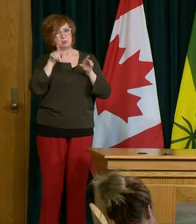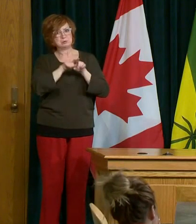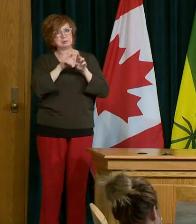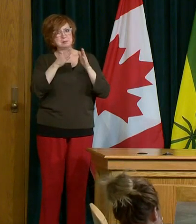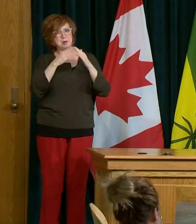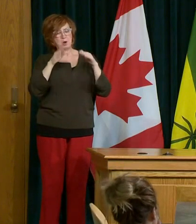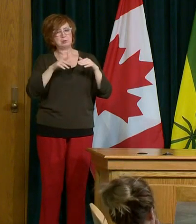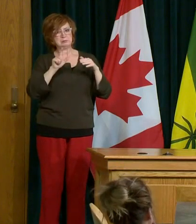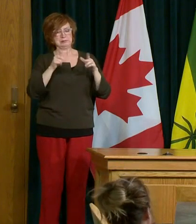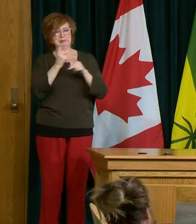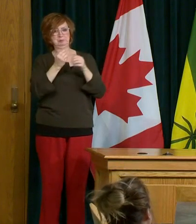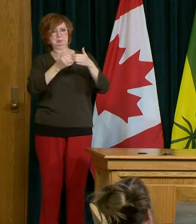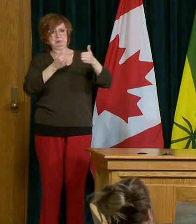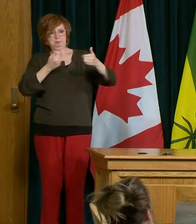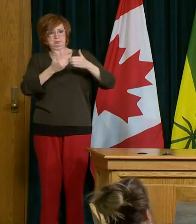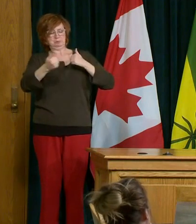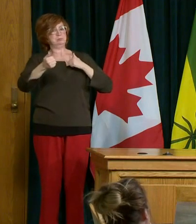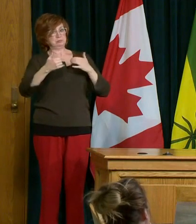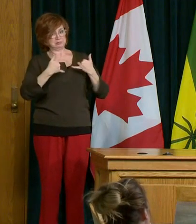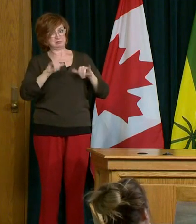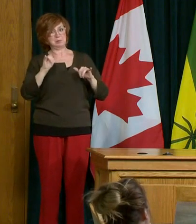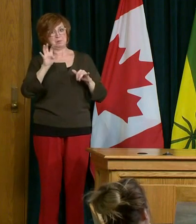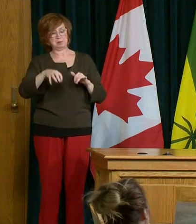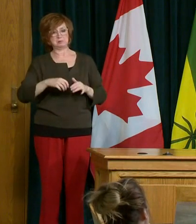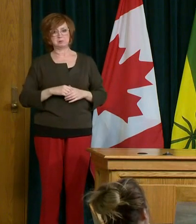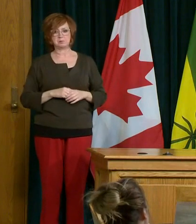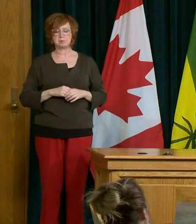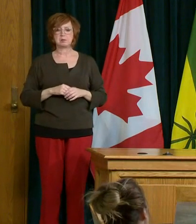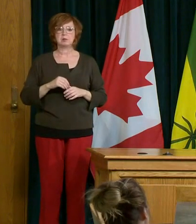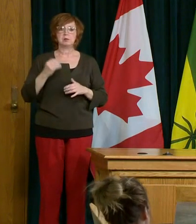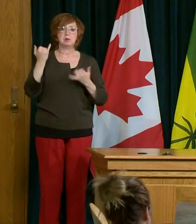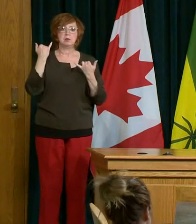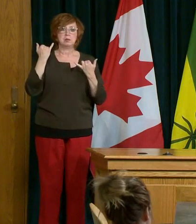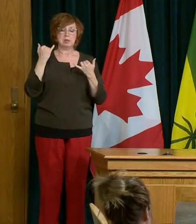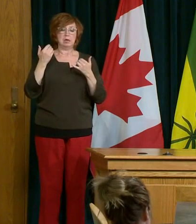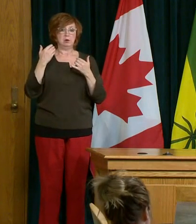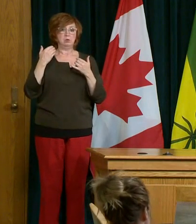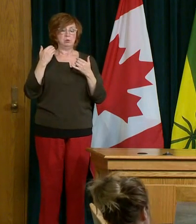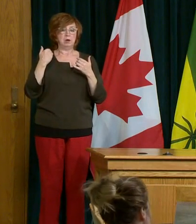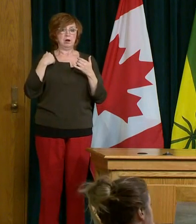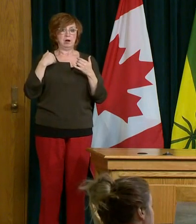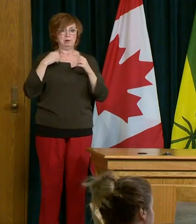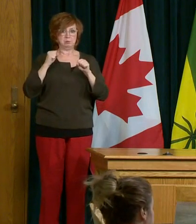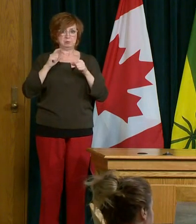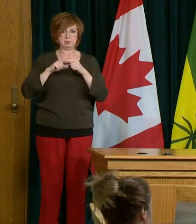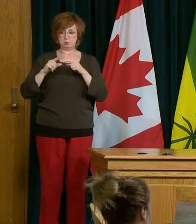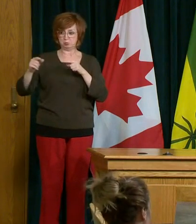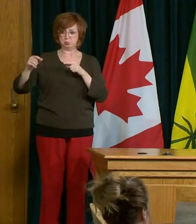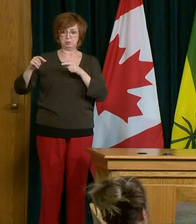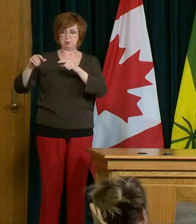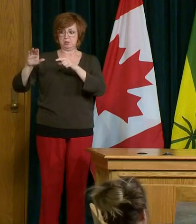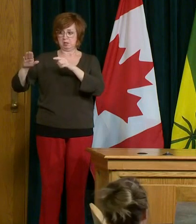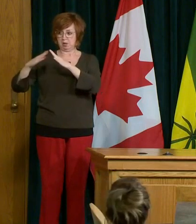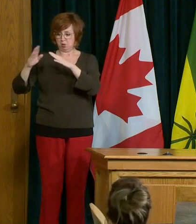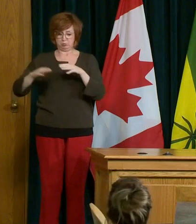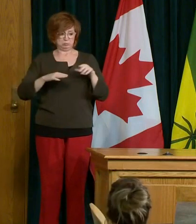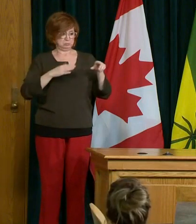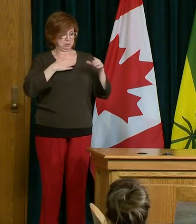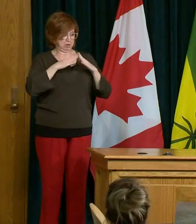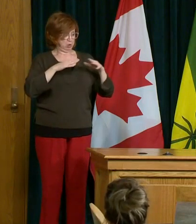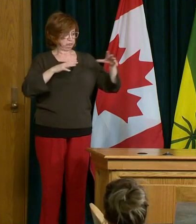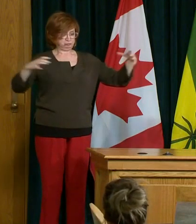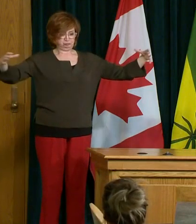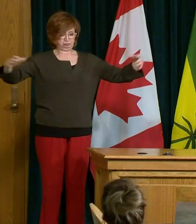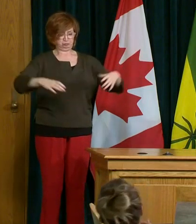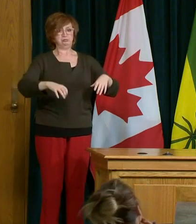2 additional households or 2 additional friends, and that can't apply right now in situations facing an outbreak where